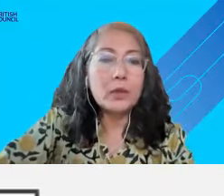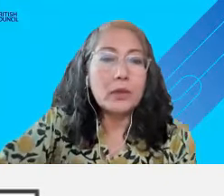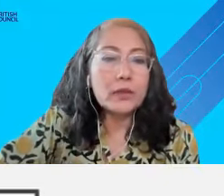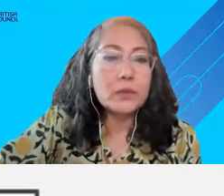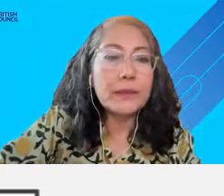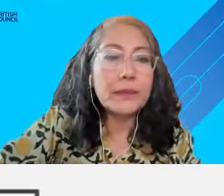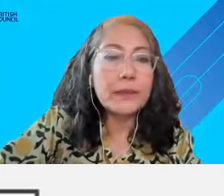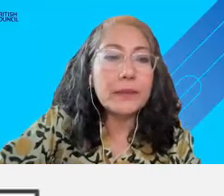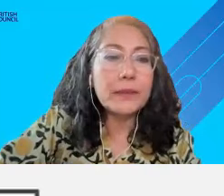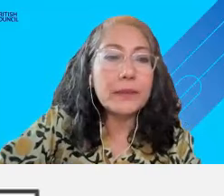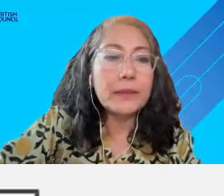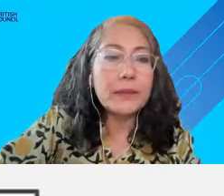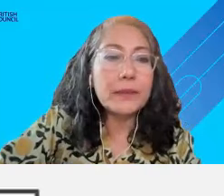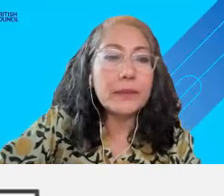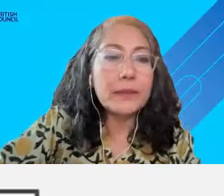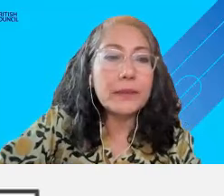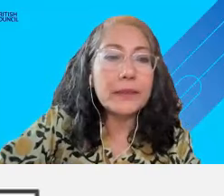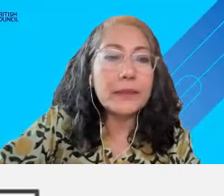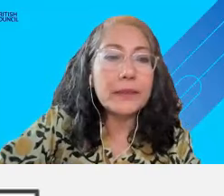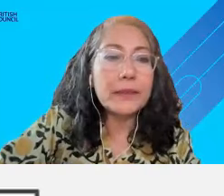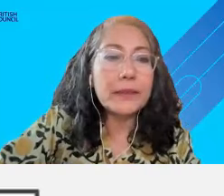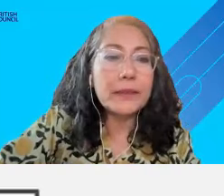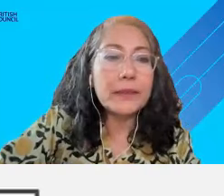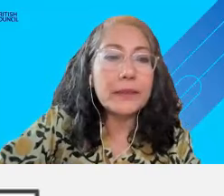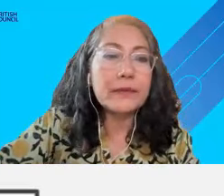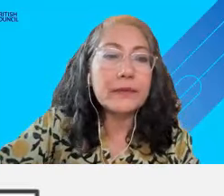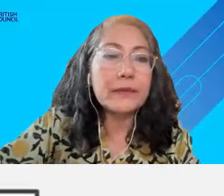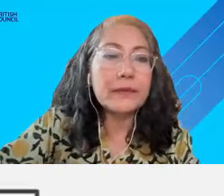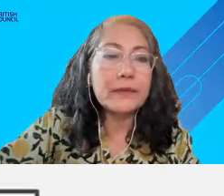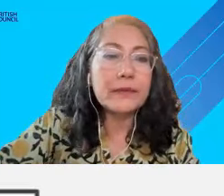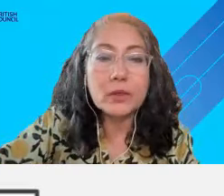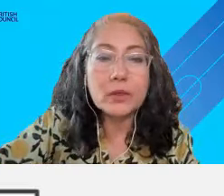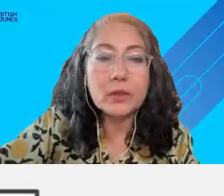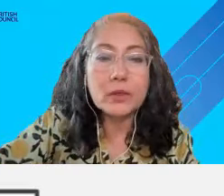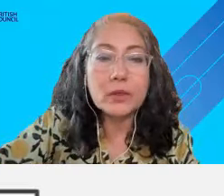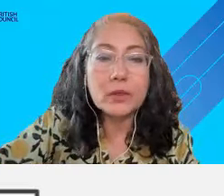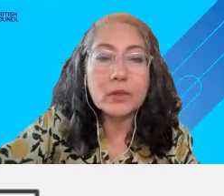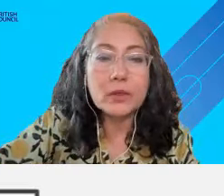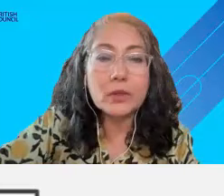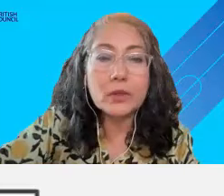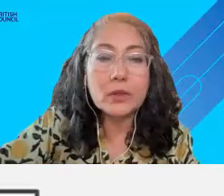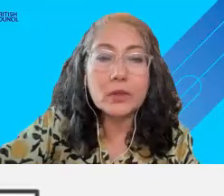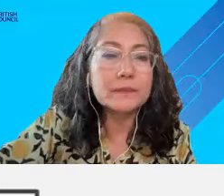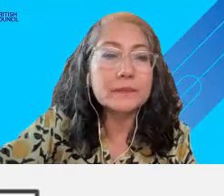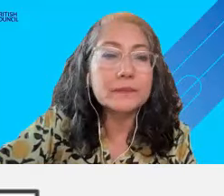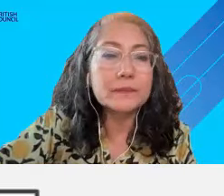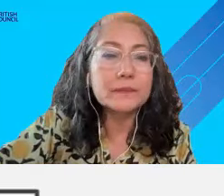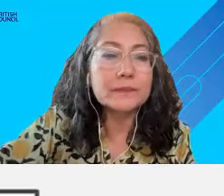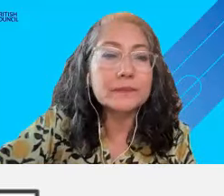Okay, I'm going to play this video. It's a very fun video. I'm sure you'll all be humming it soon.